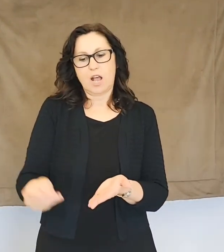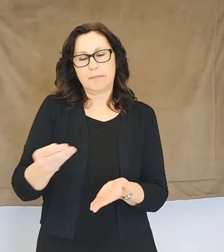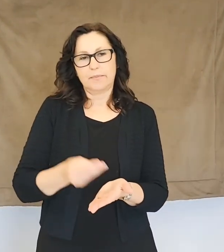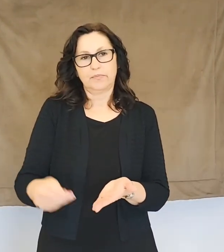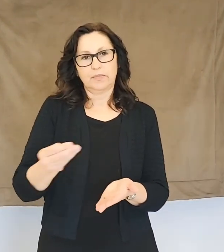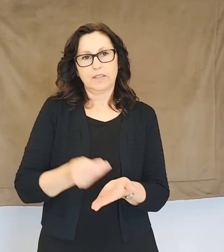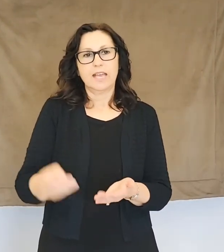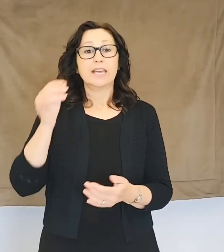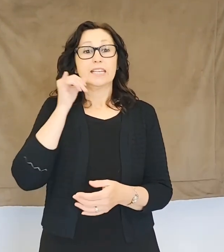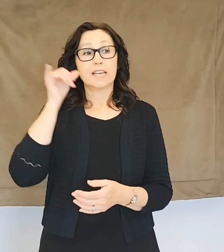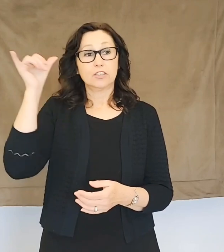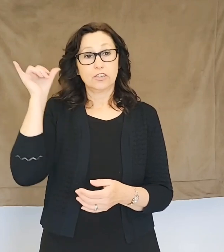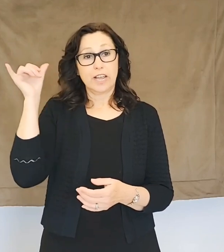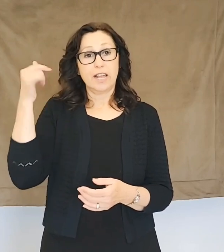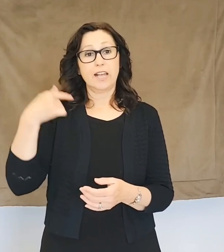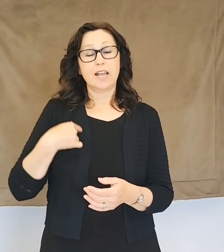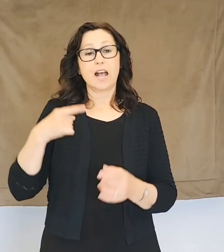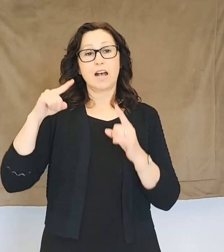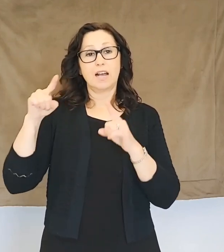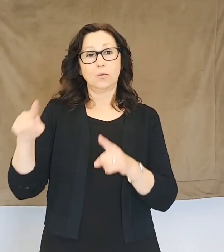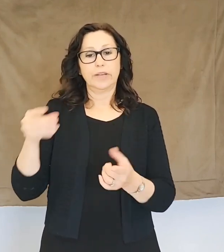shop. Yesterday, I went